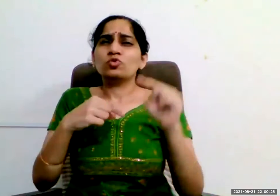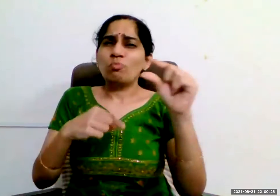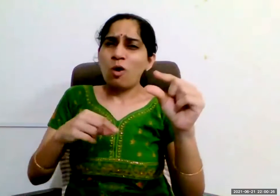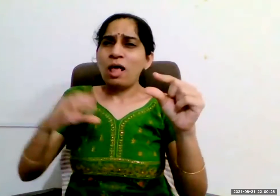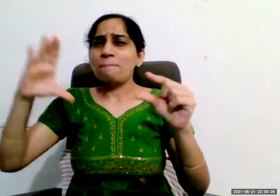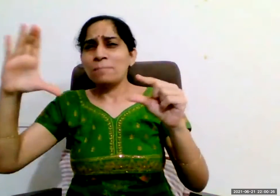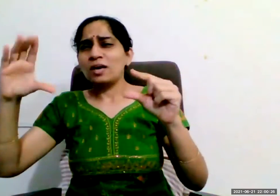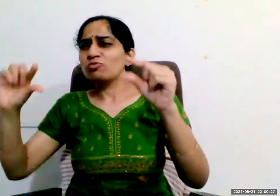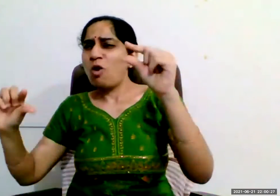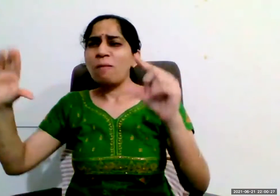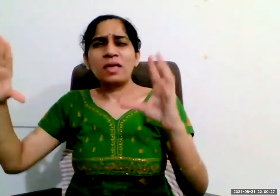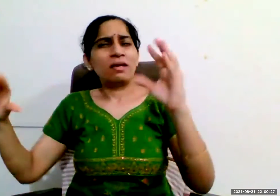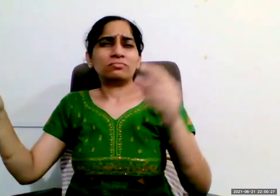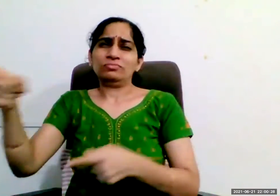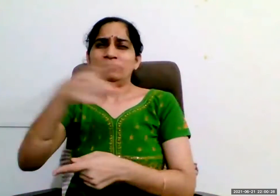the strength of your soul.